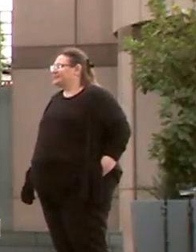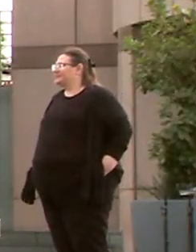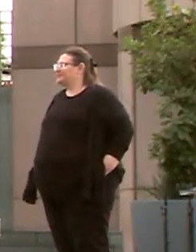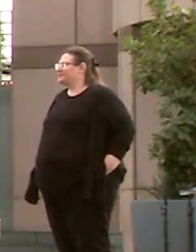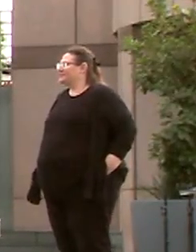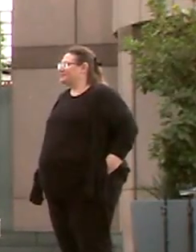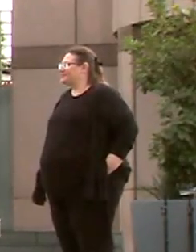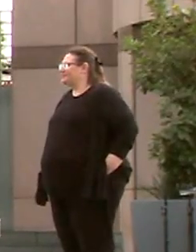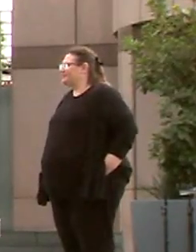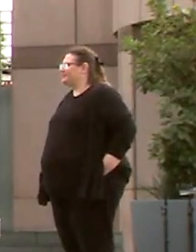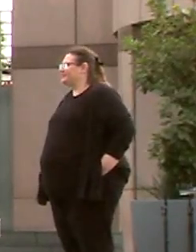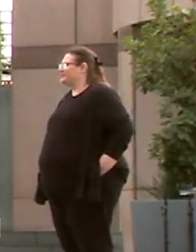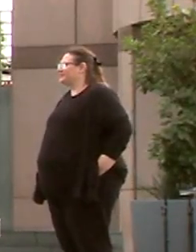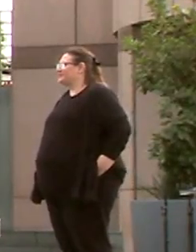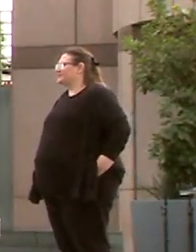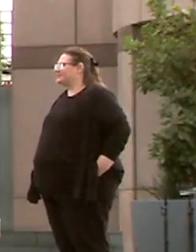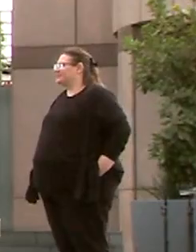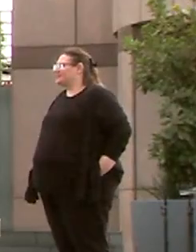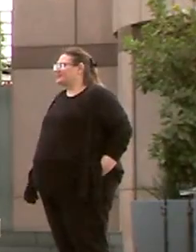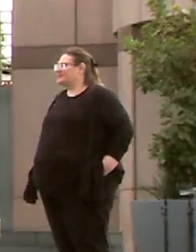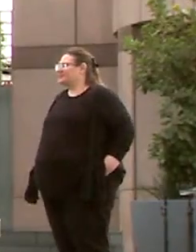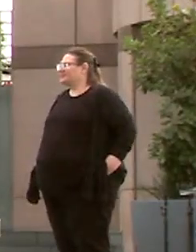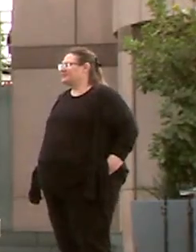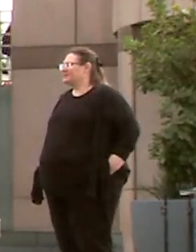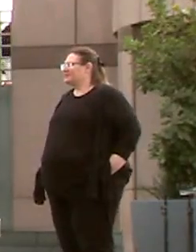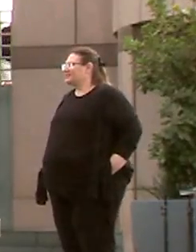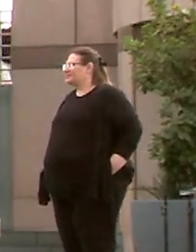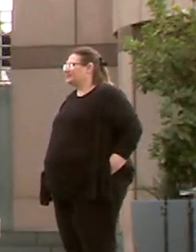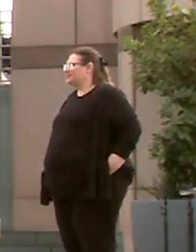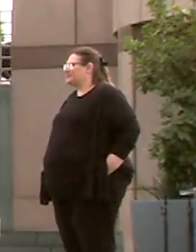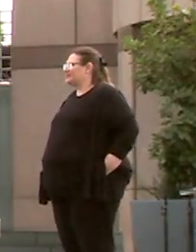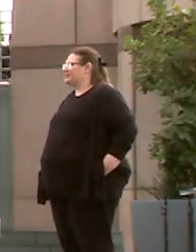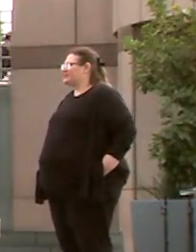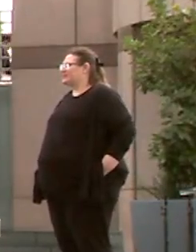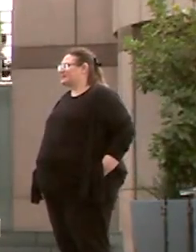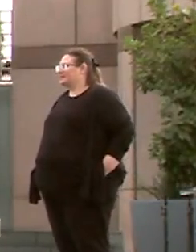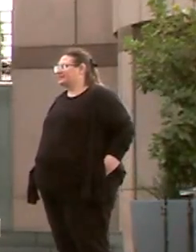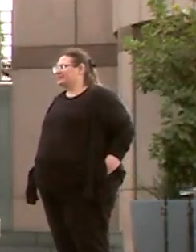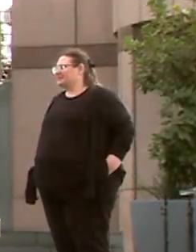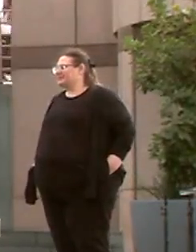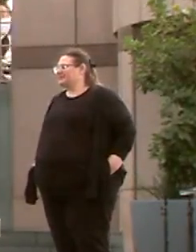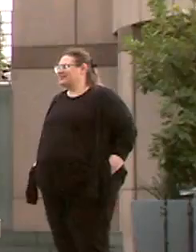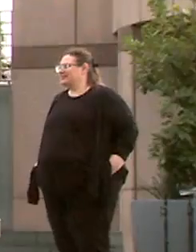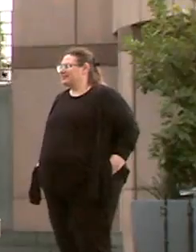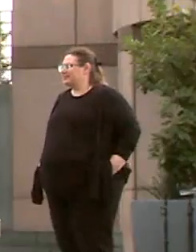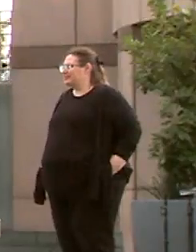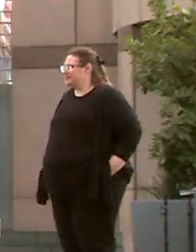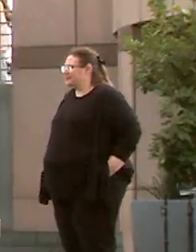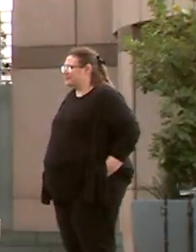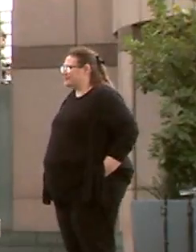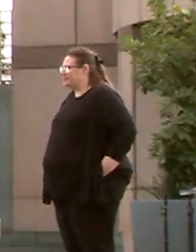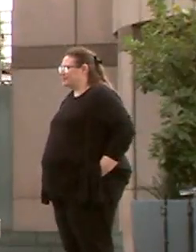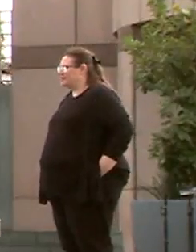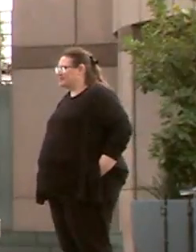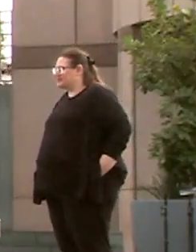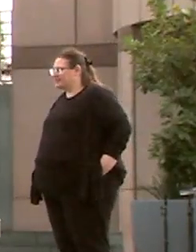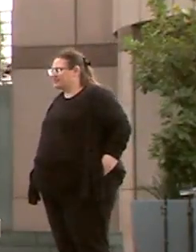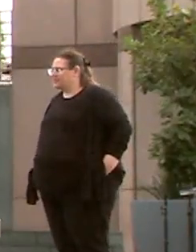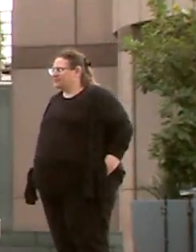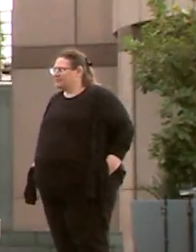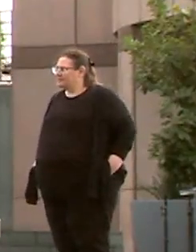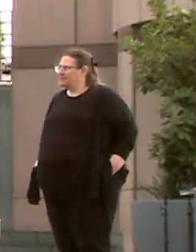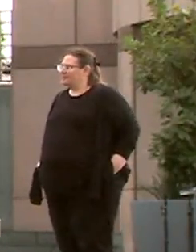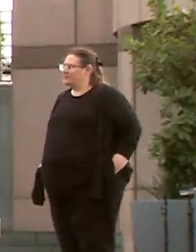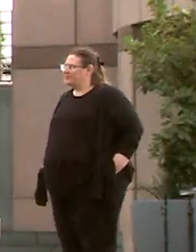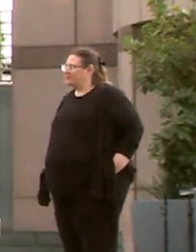mauve kind of world that's just bland. Right. And I want to see depth. I want to see characters. I want to see interesting